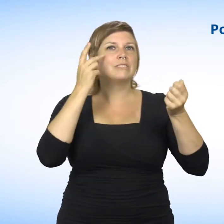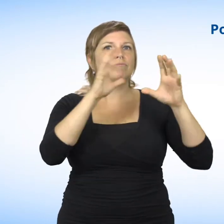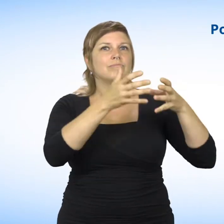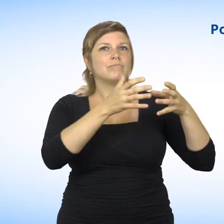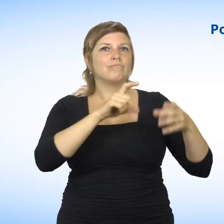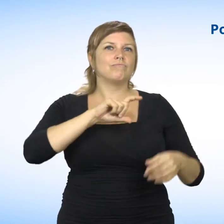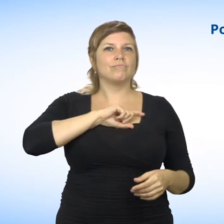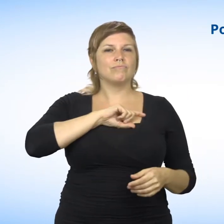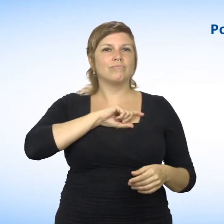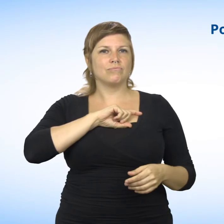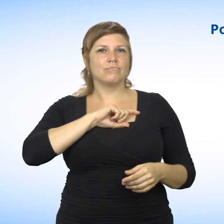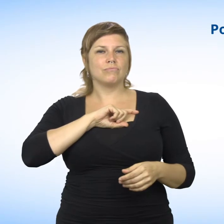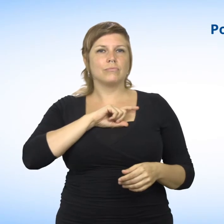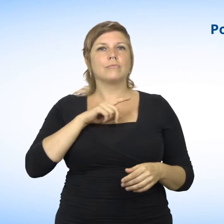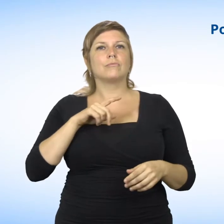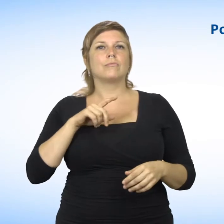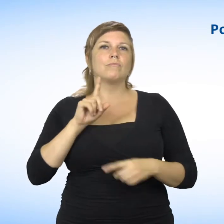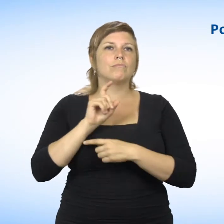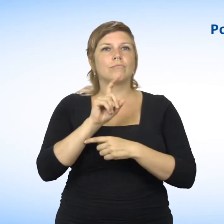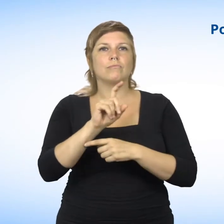such as a pin, a badge, or a sticker.